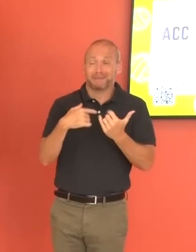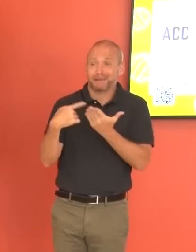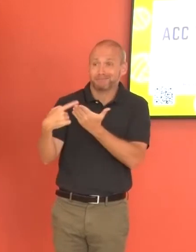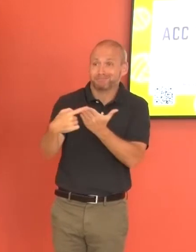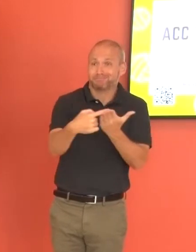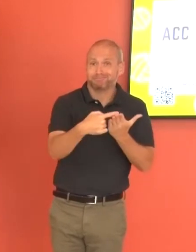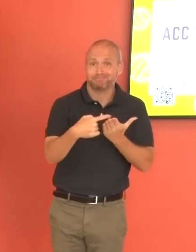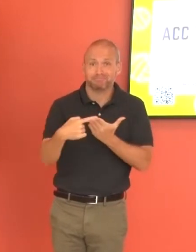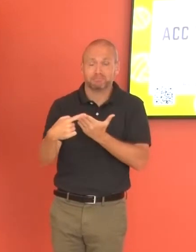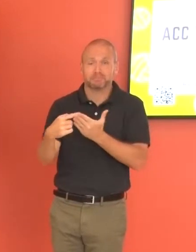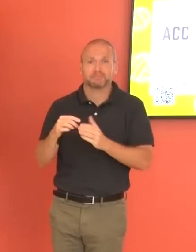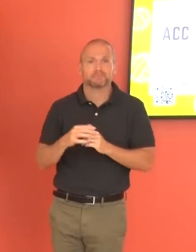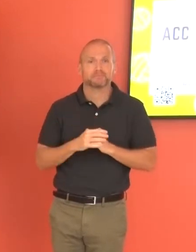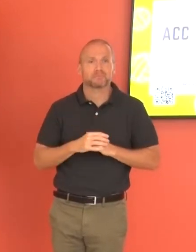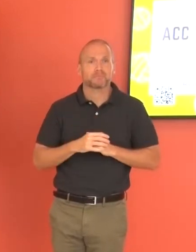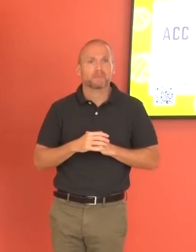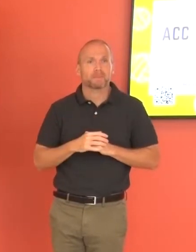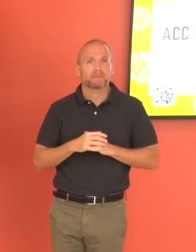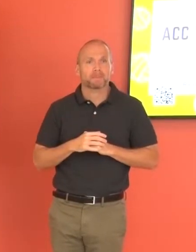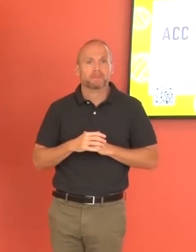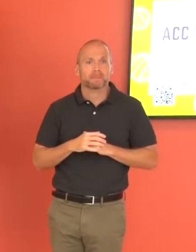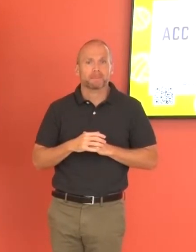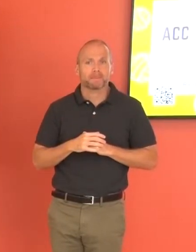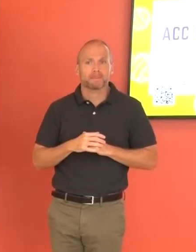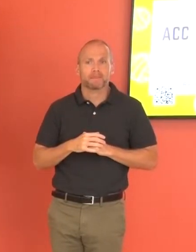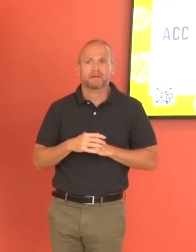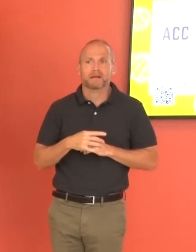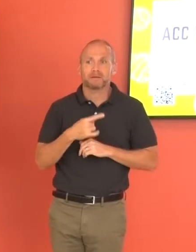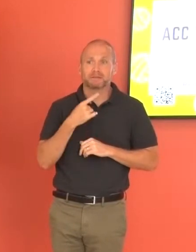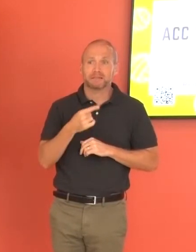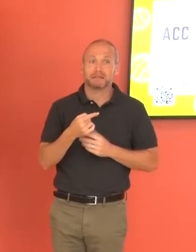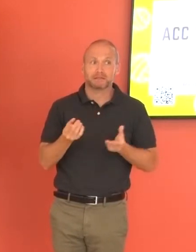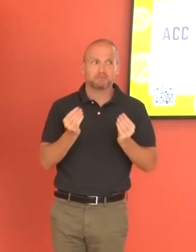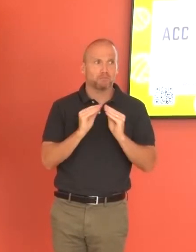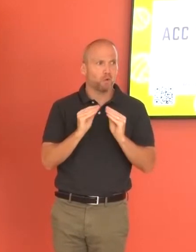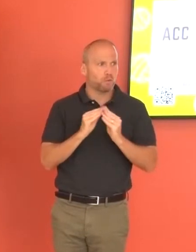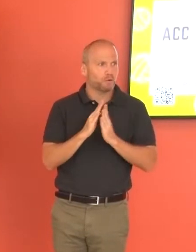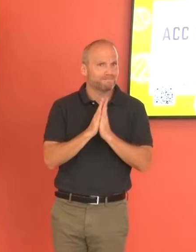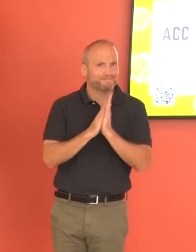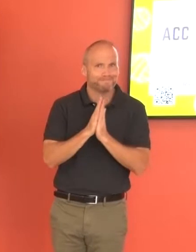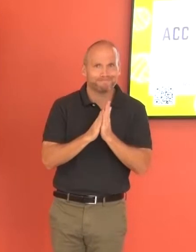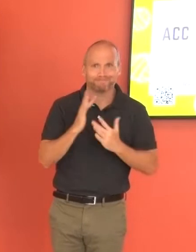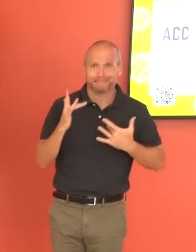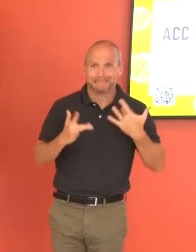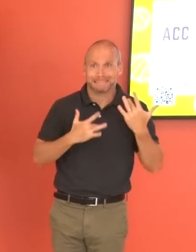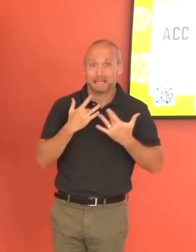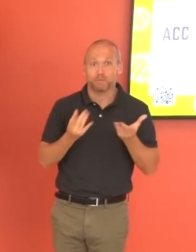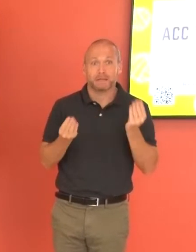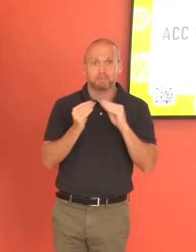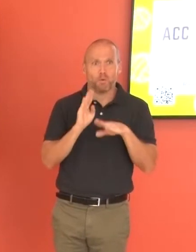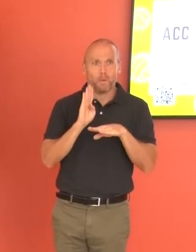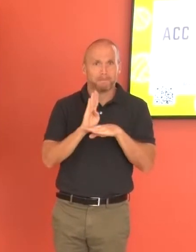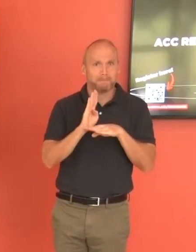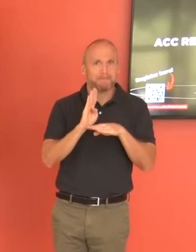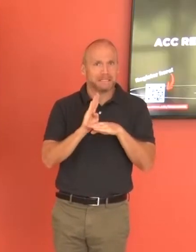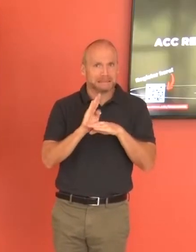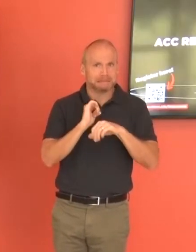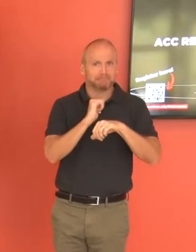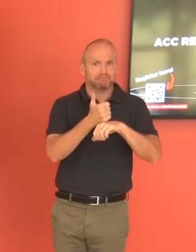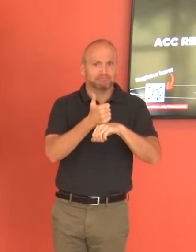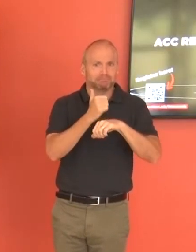They're, I would say they're growing excitement, especially as more industry is being